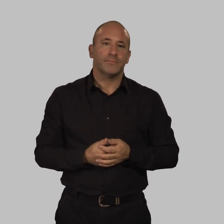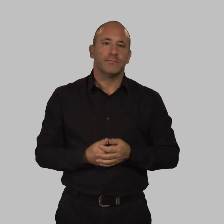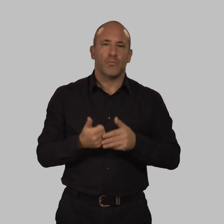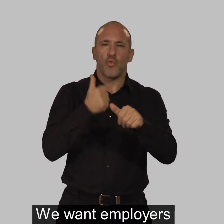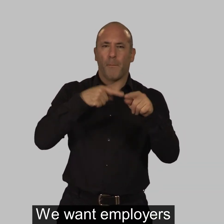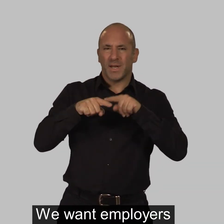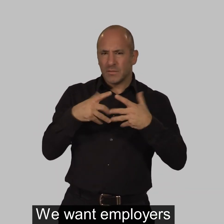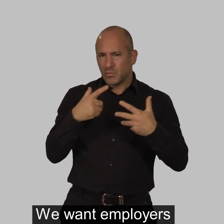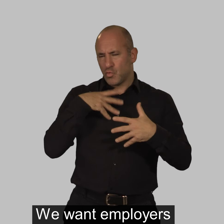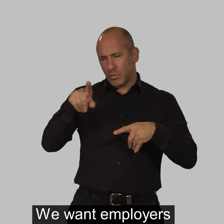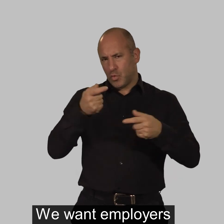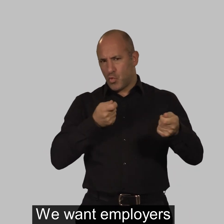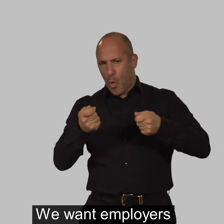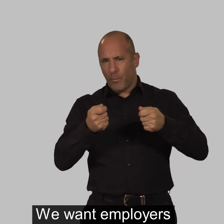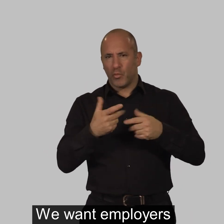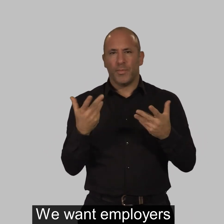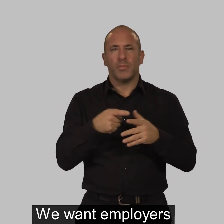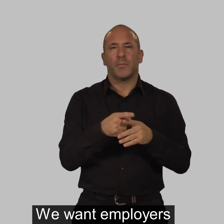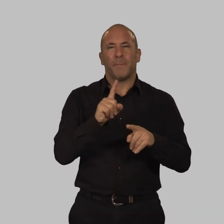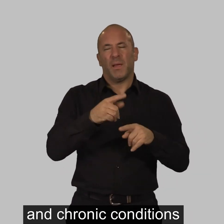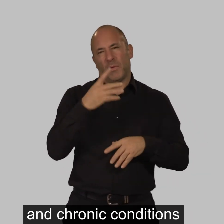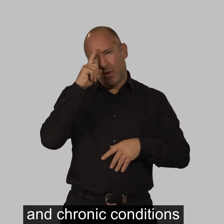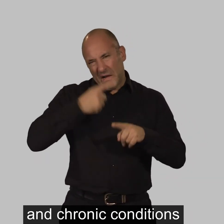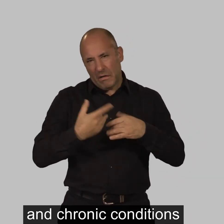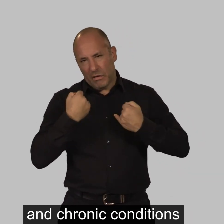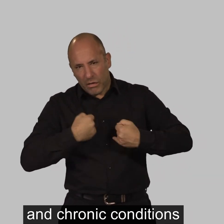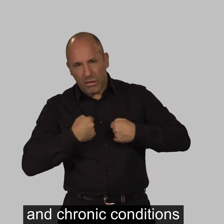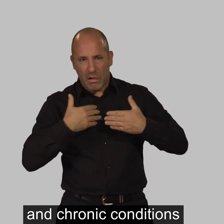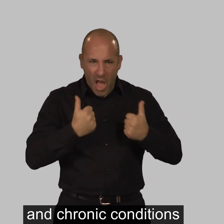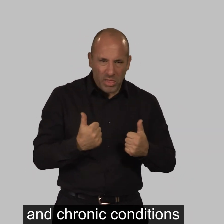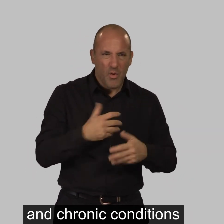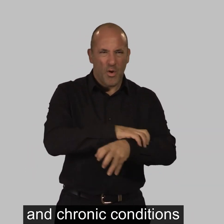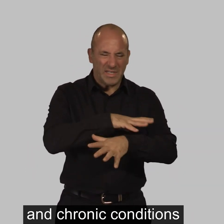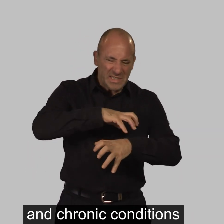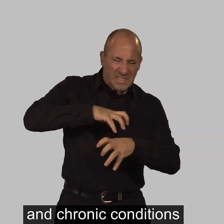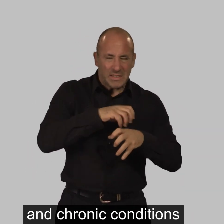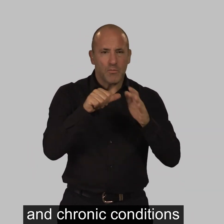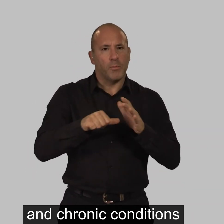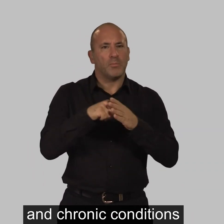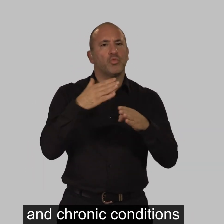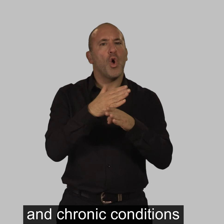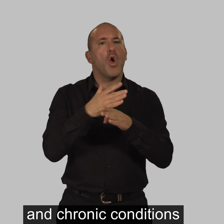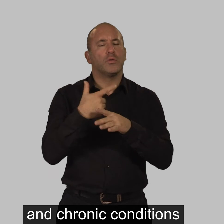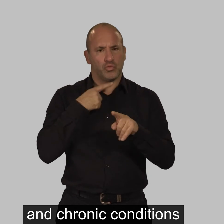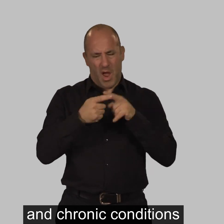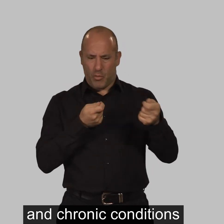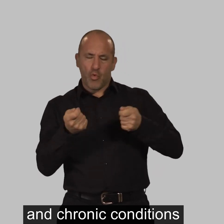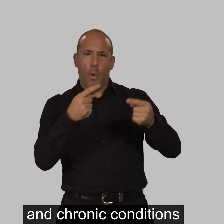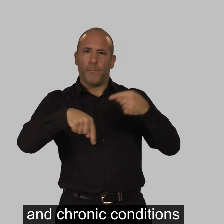We want employers to manage ill health and chronic conditions in the workplace.